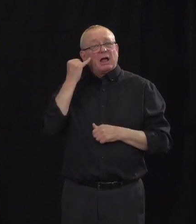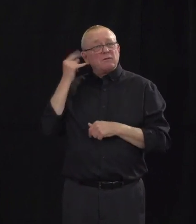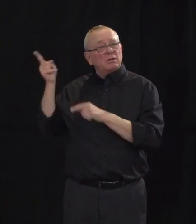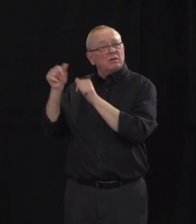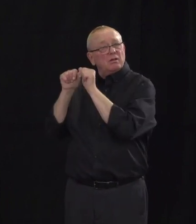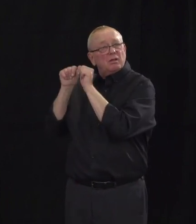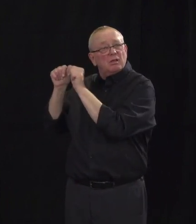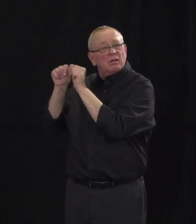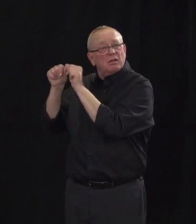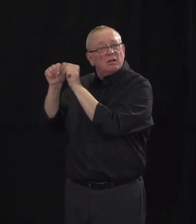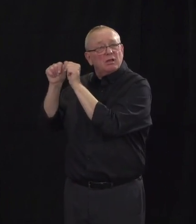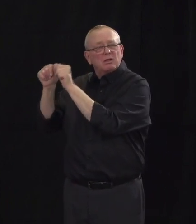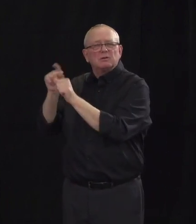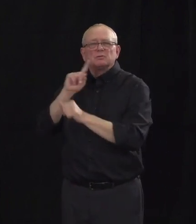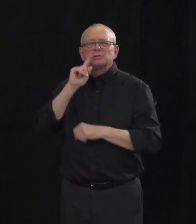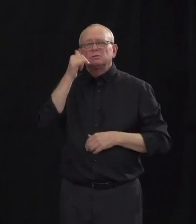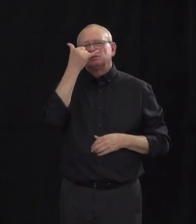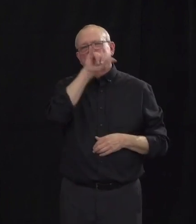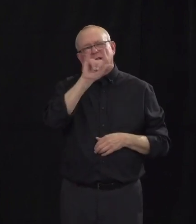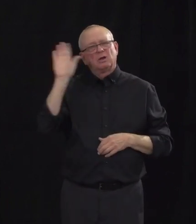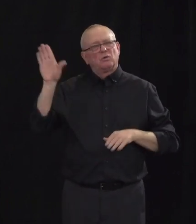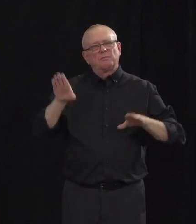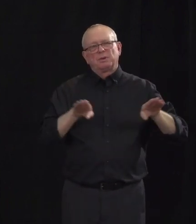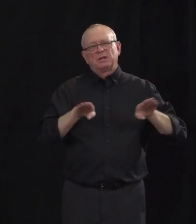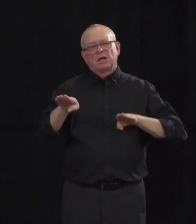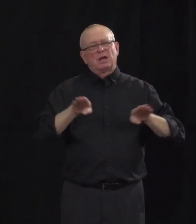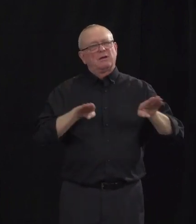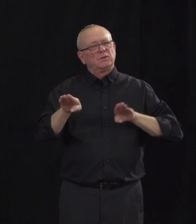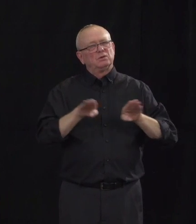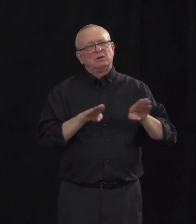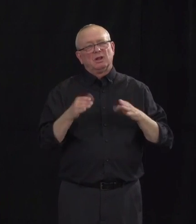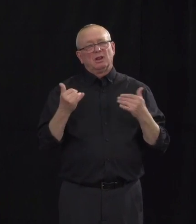midst of a crash in demand, you will see